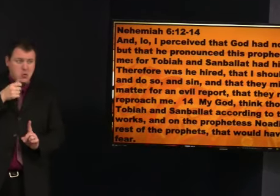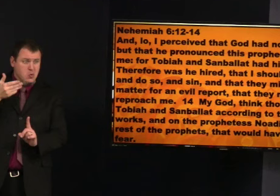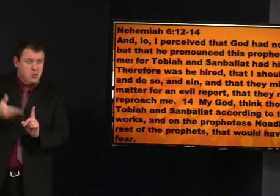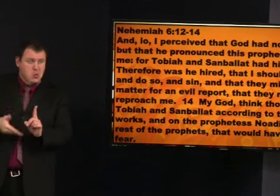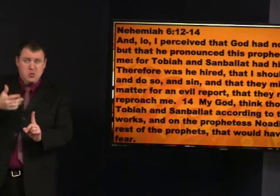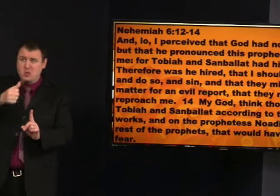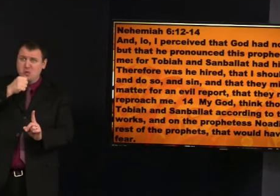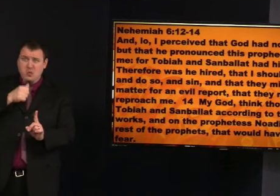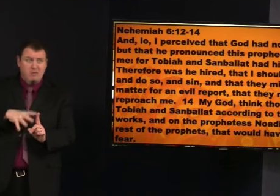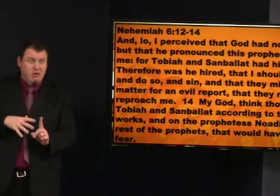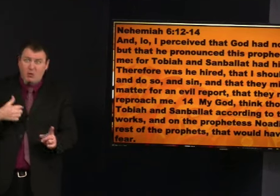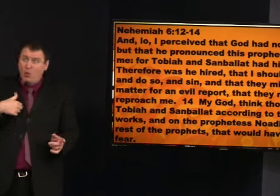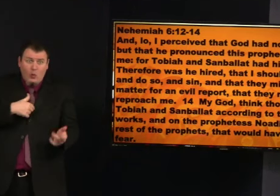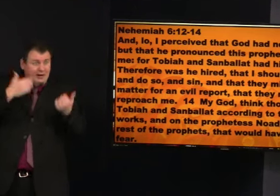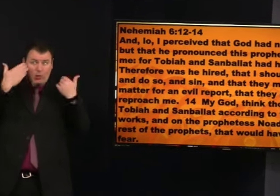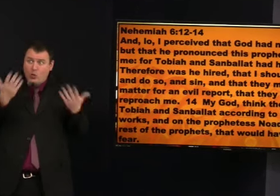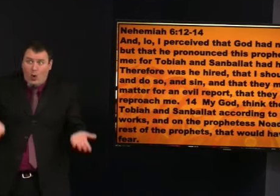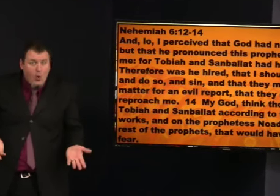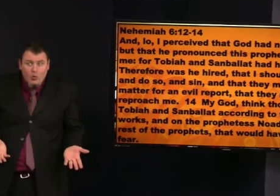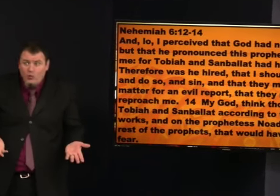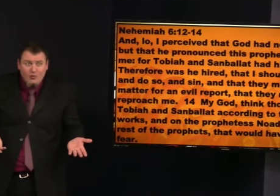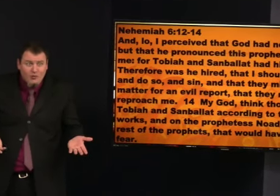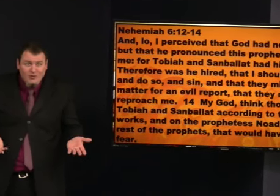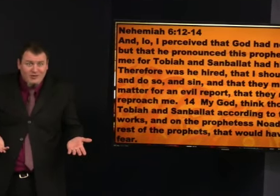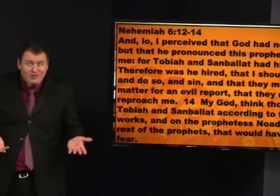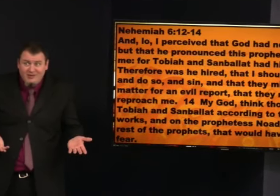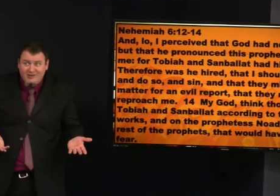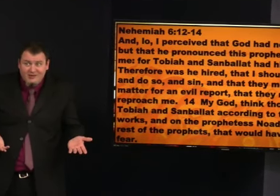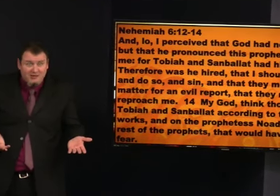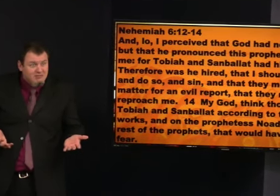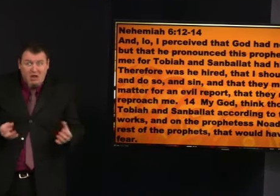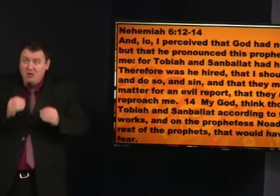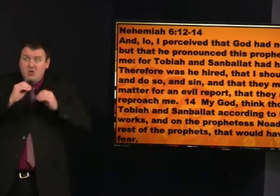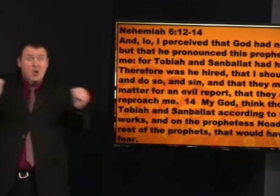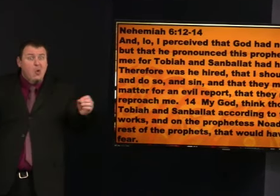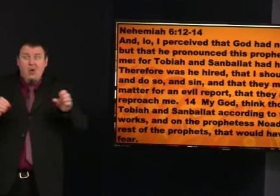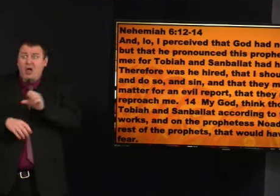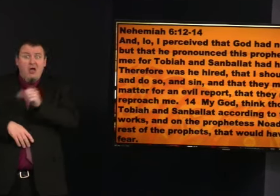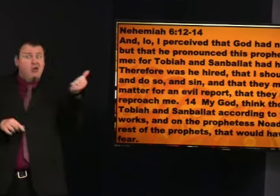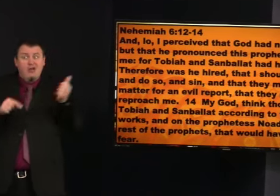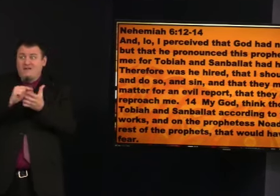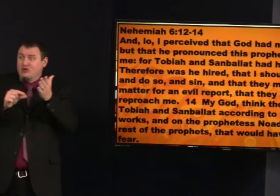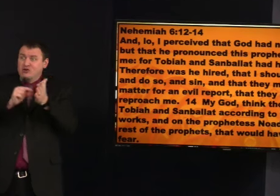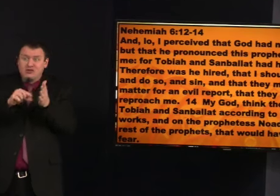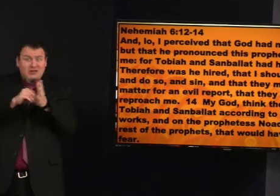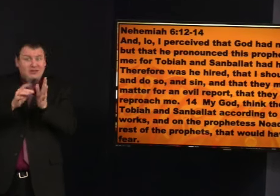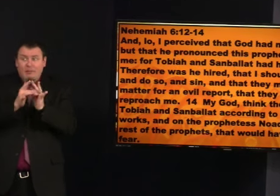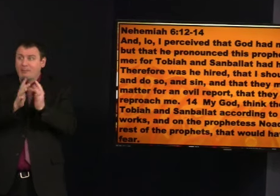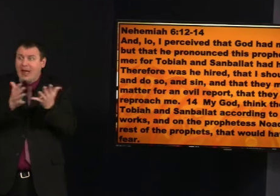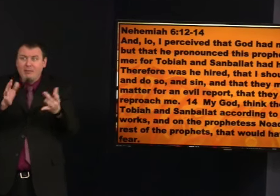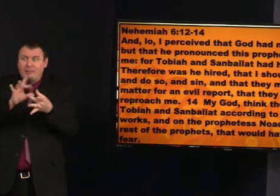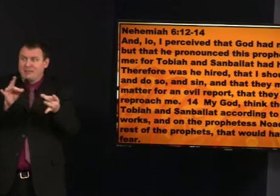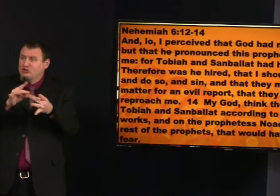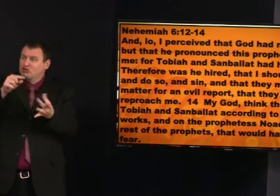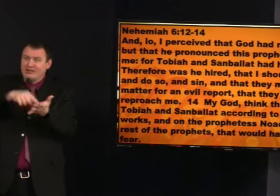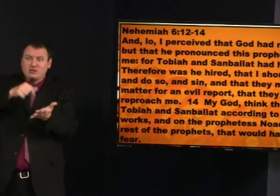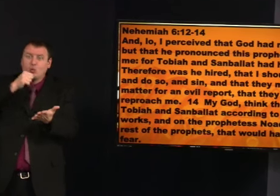Noadiah, who is this woman? We don't know. There's no other verse in the